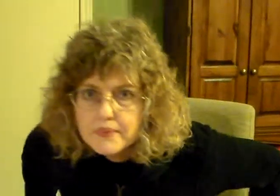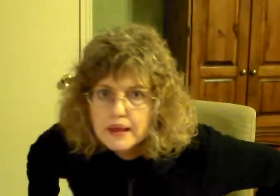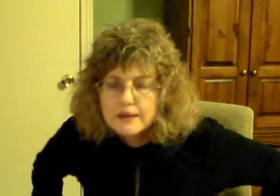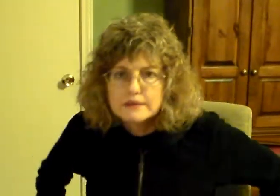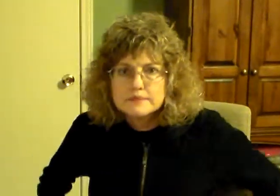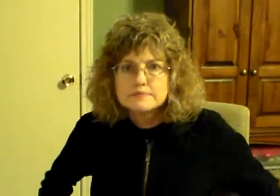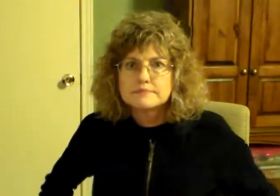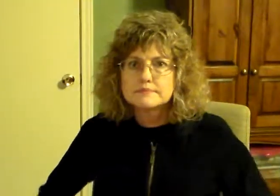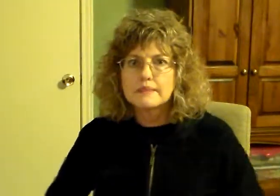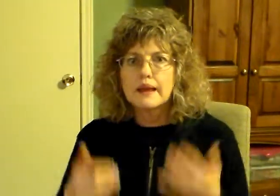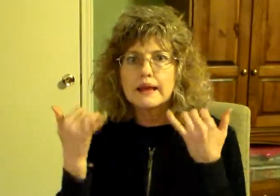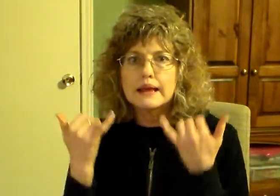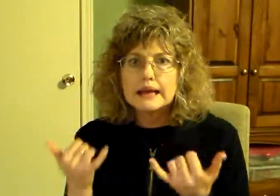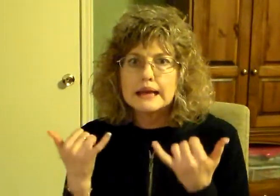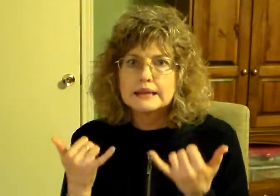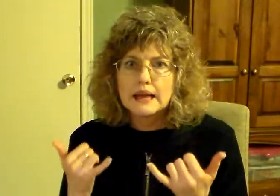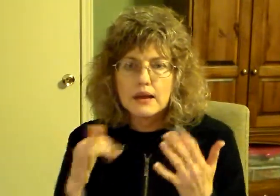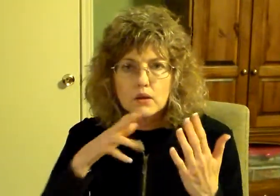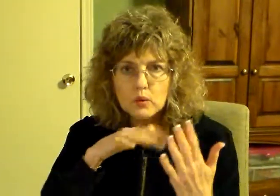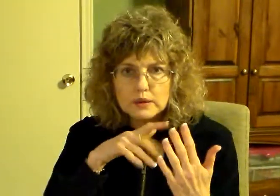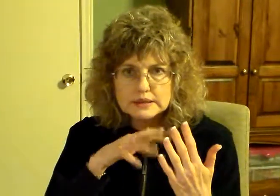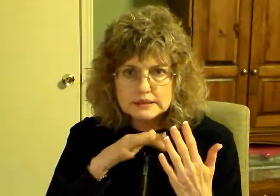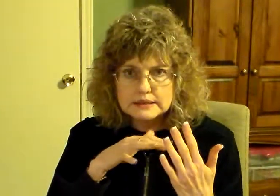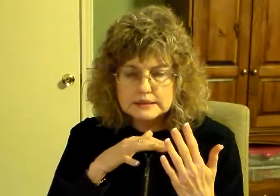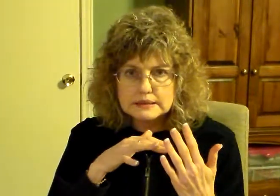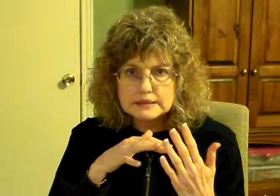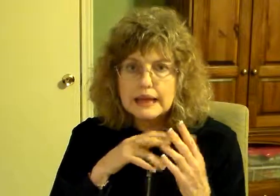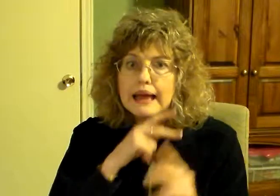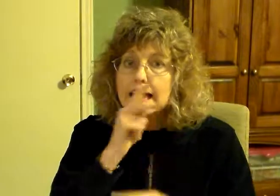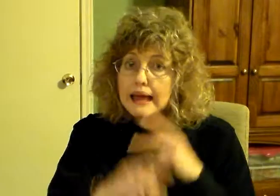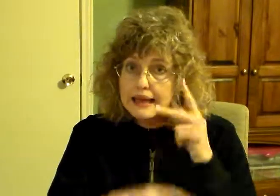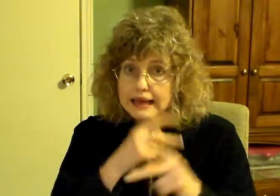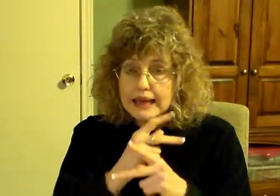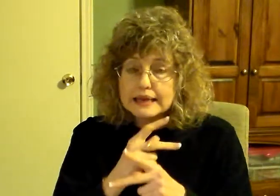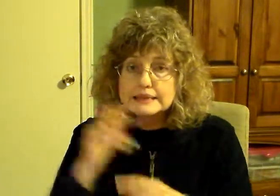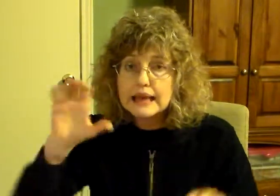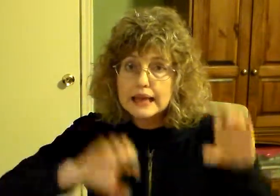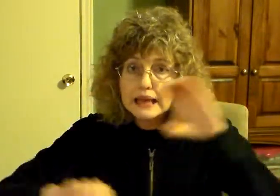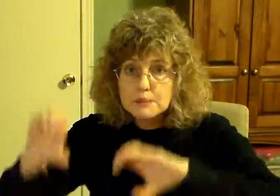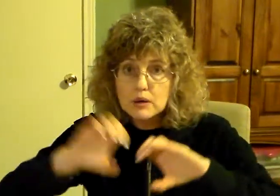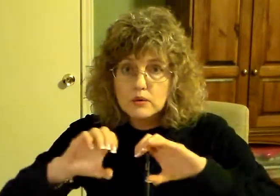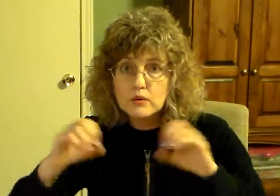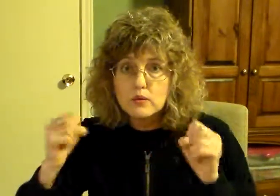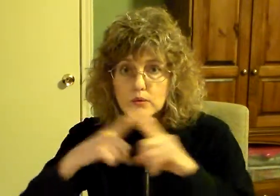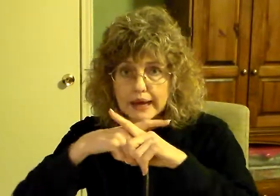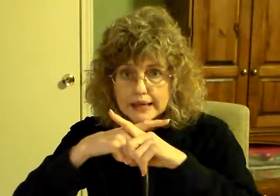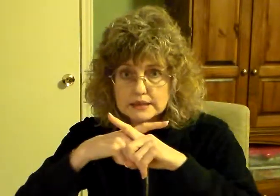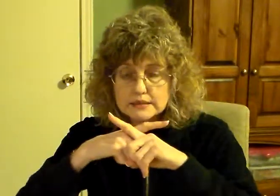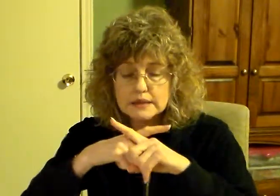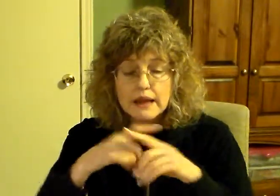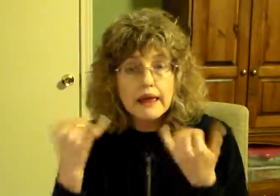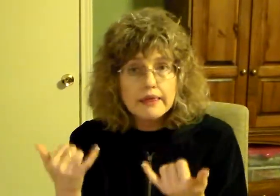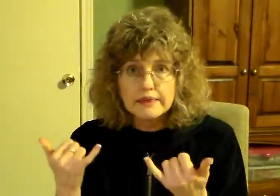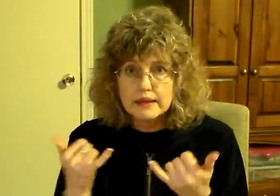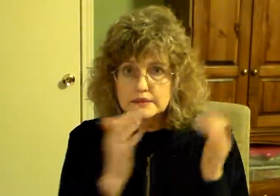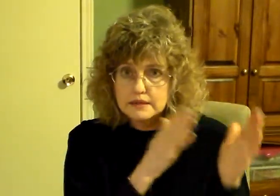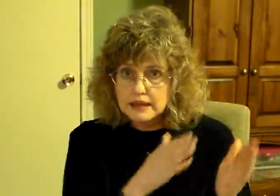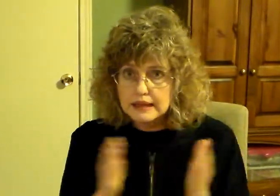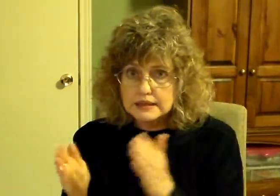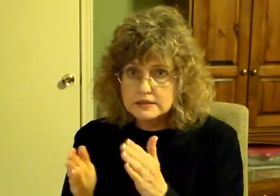Today we're going to explore types of chemical reactions. In this lesson, you should be able to